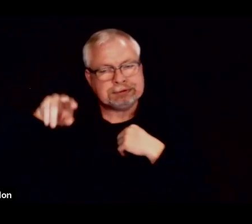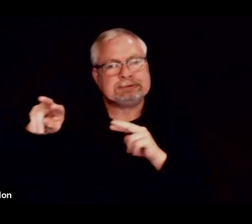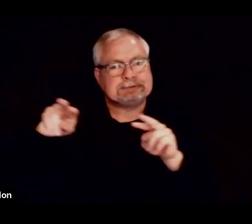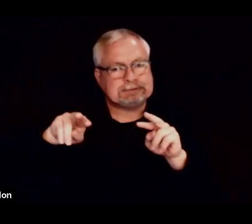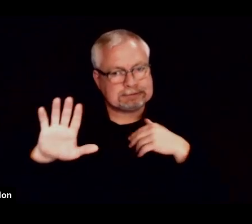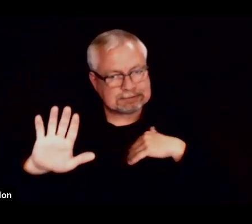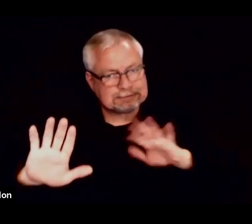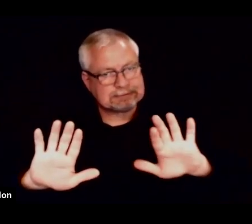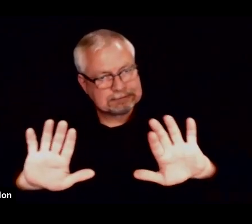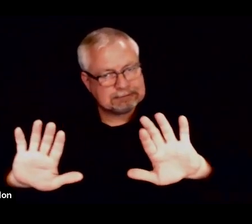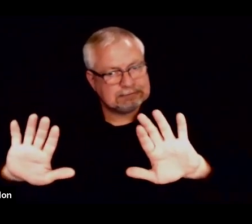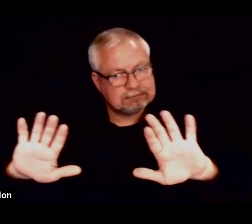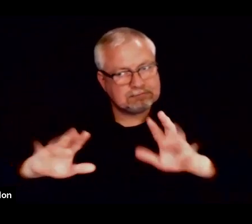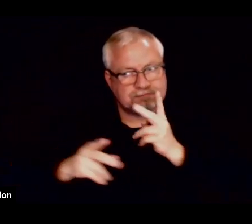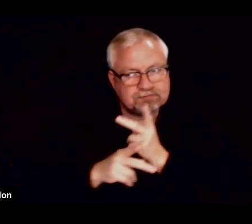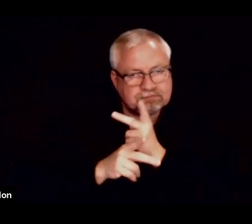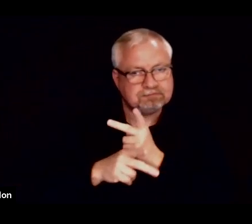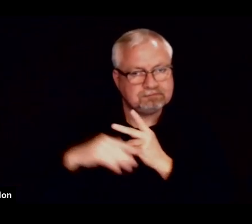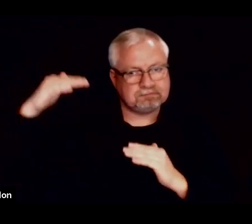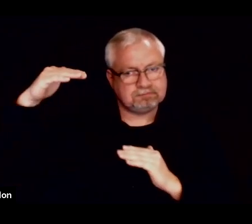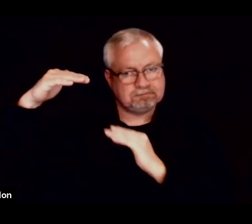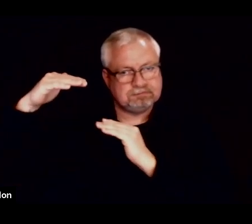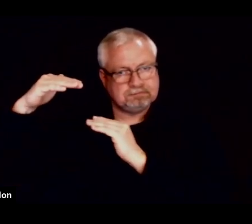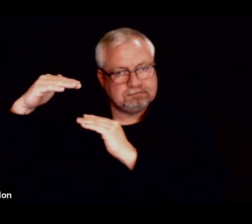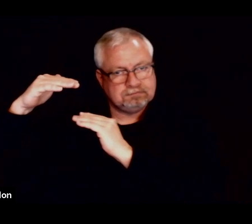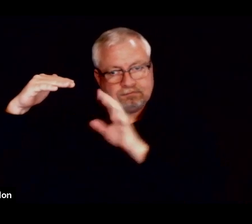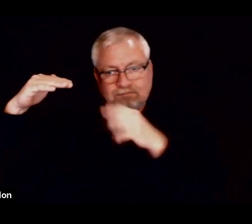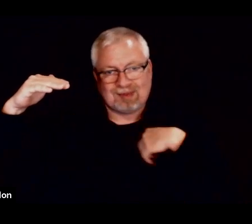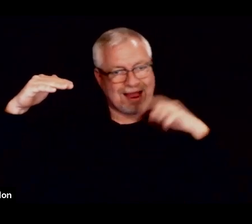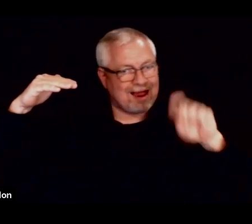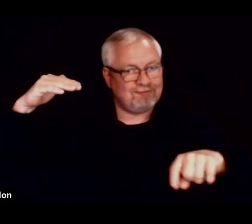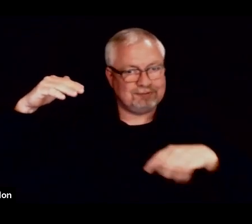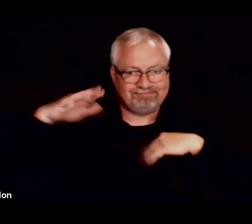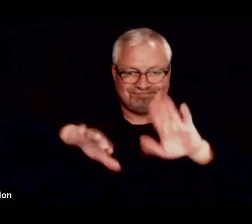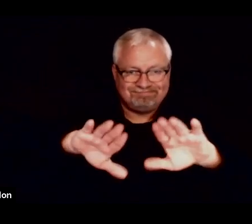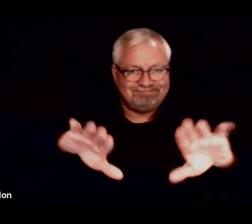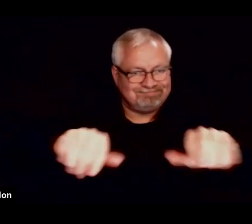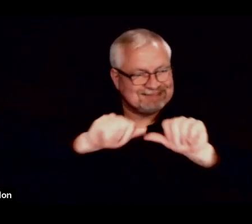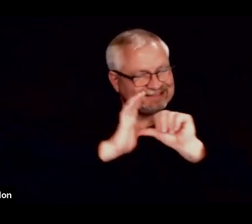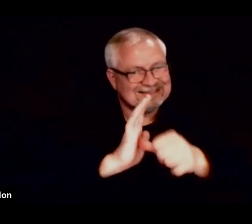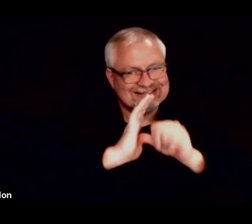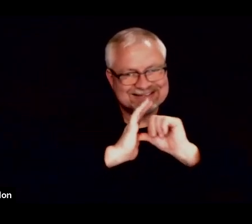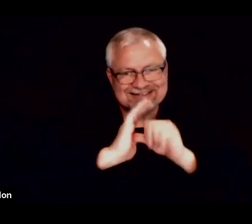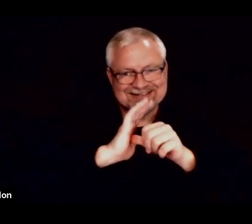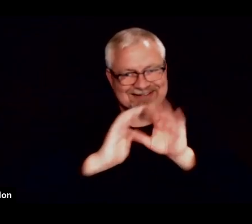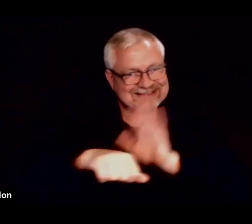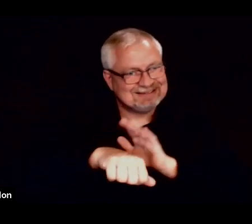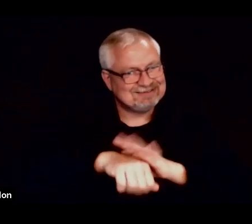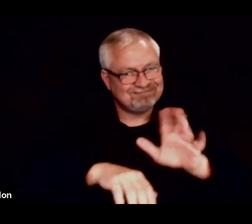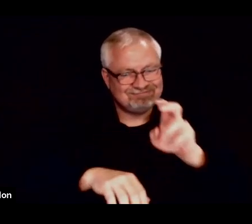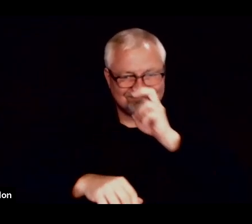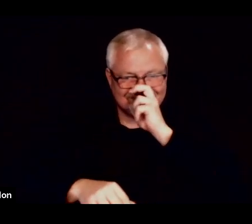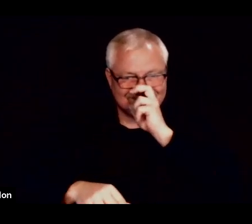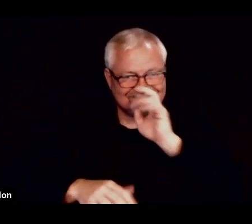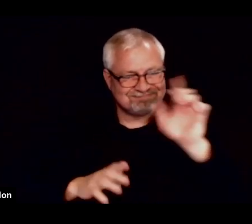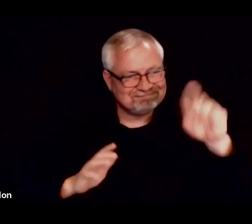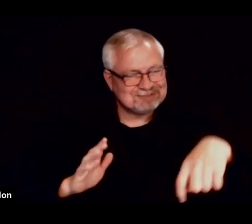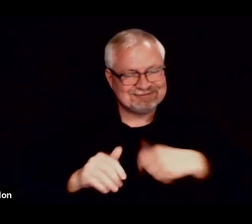it. We just continue to stress the value and the importance of doing the things we can do